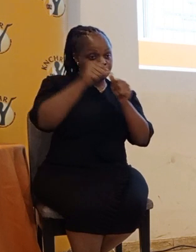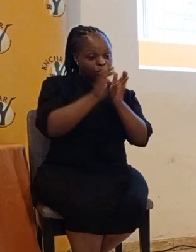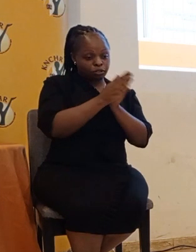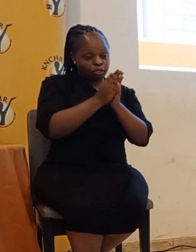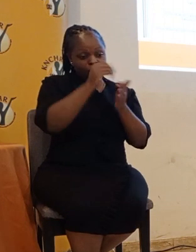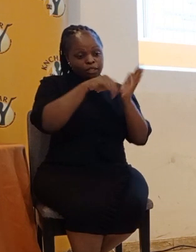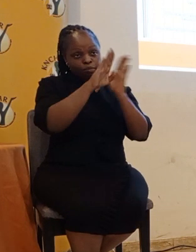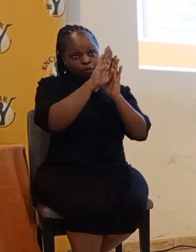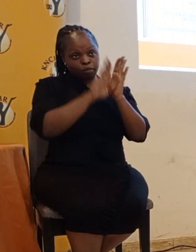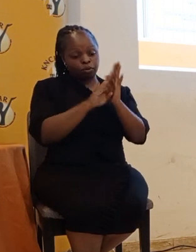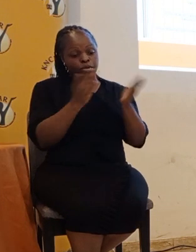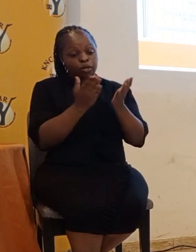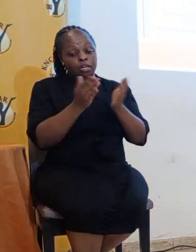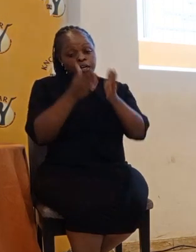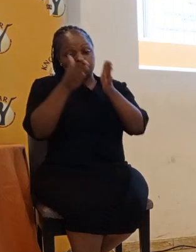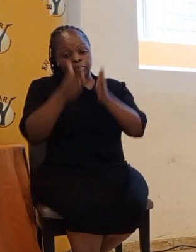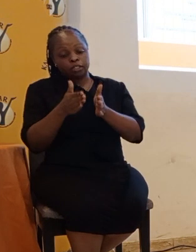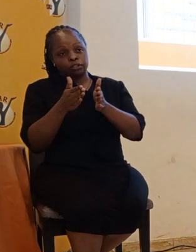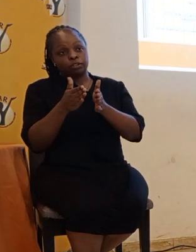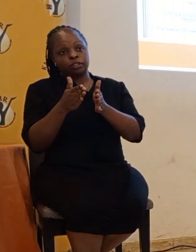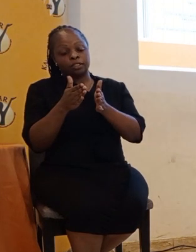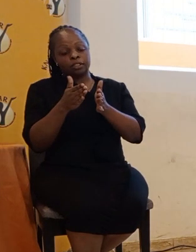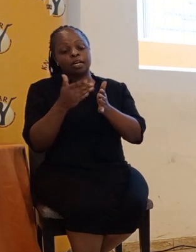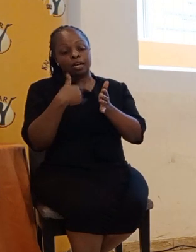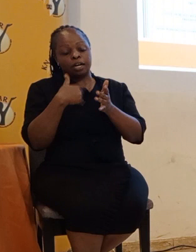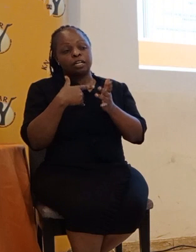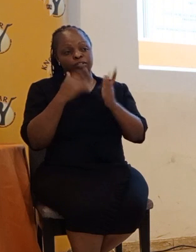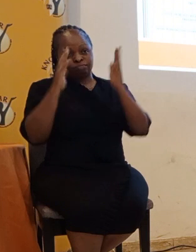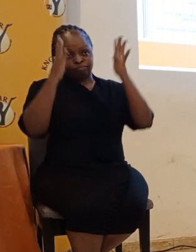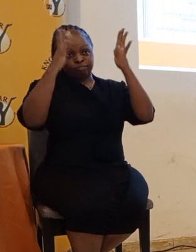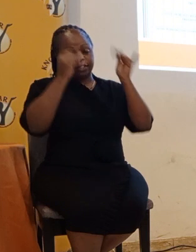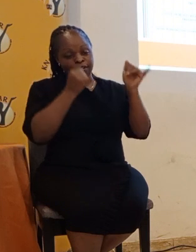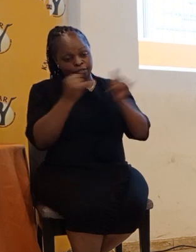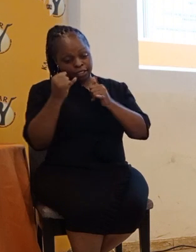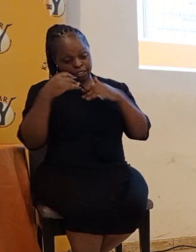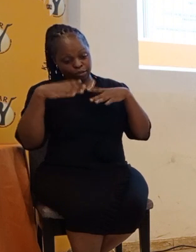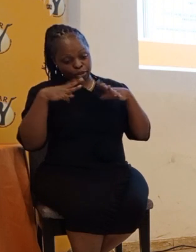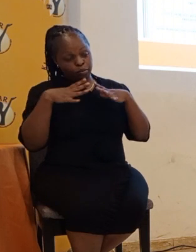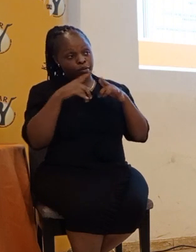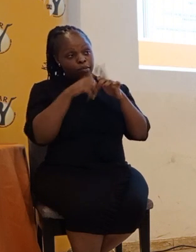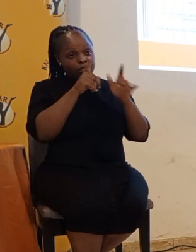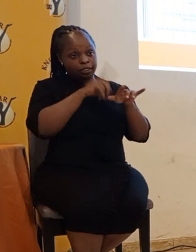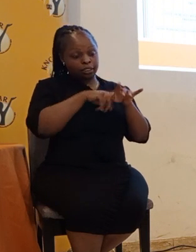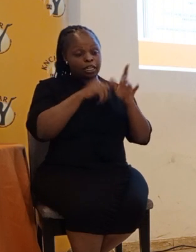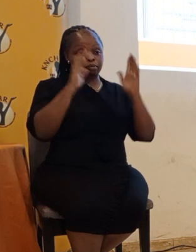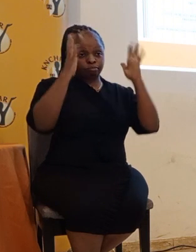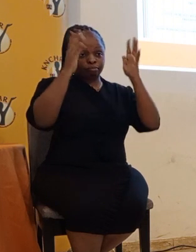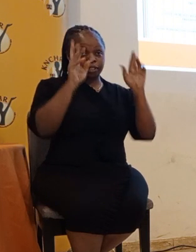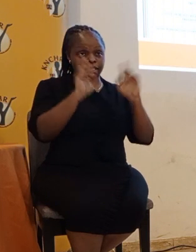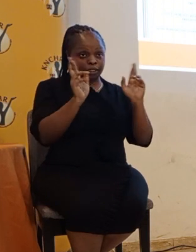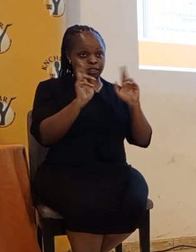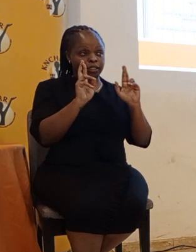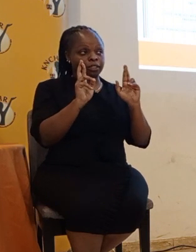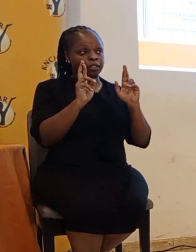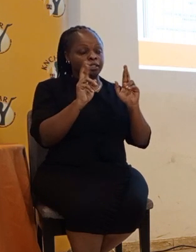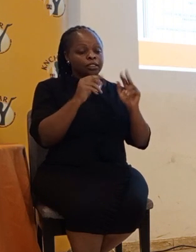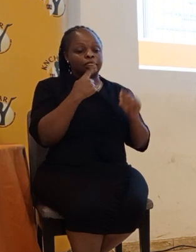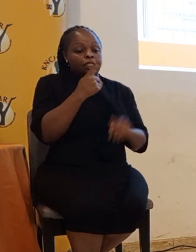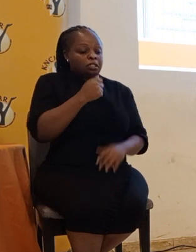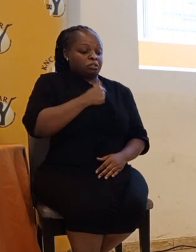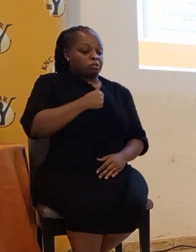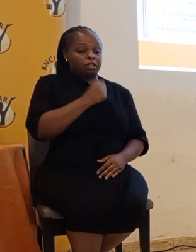Bible where somebody laid a big feast, invited people, but when the feast was ready, they all said, "We're sorry,